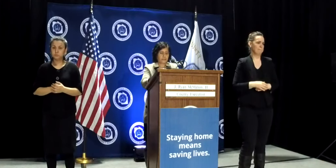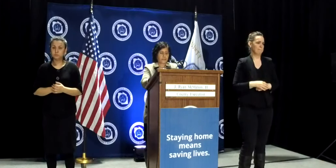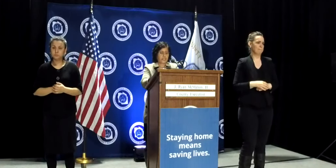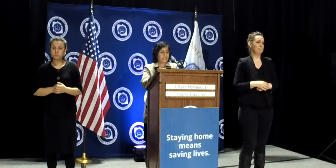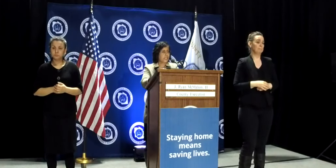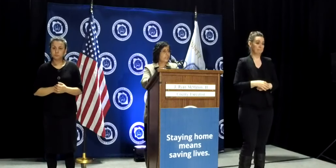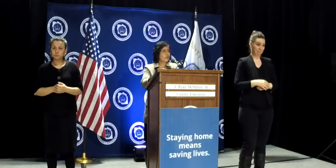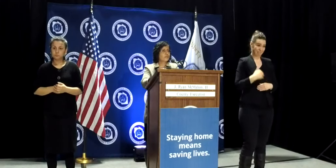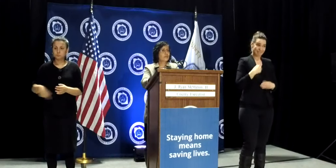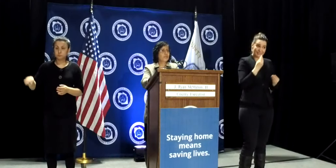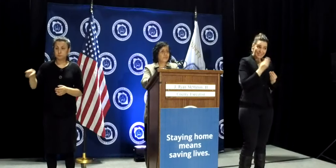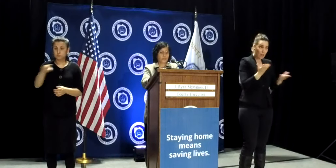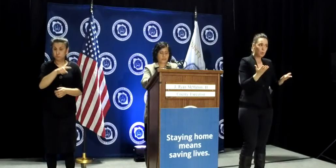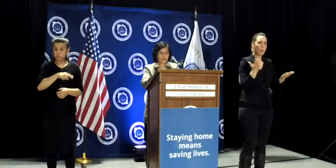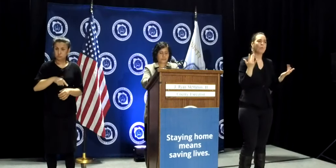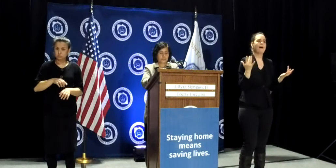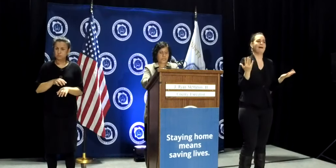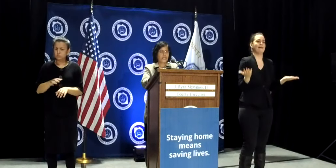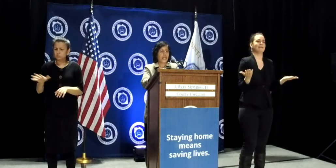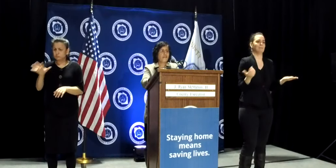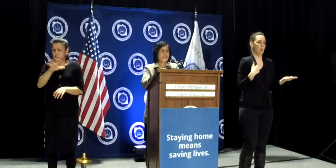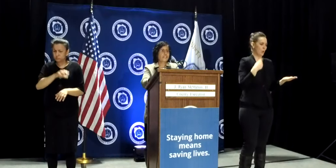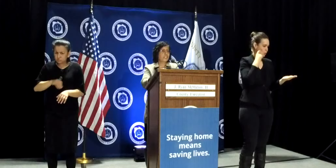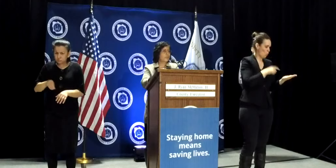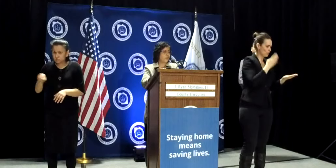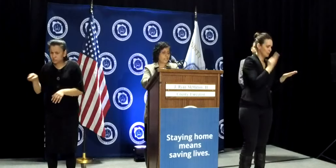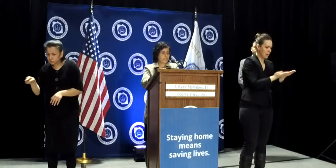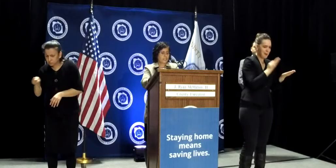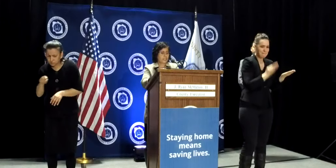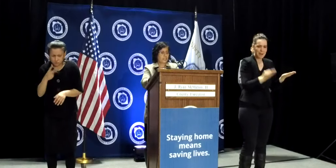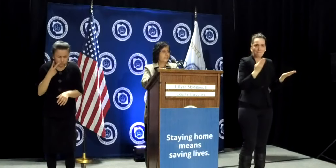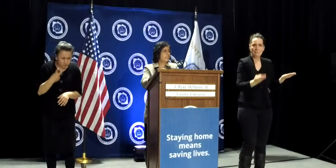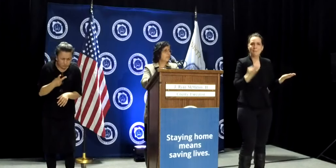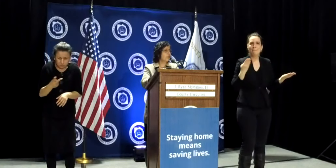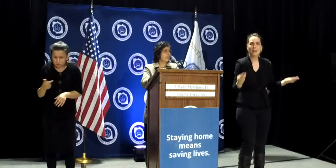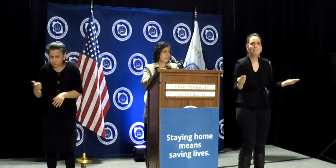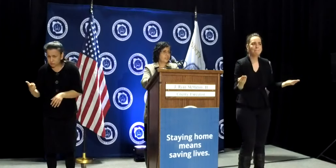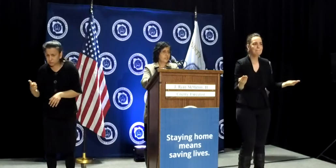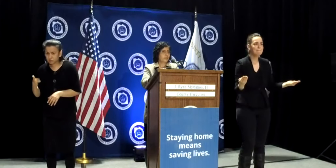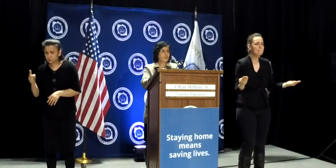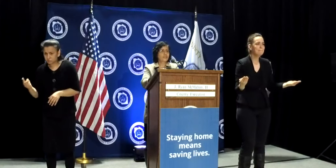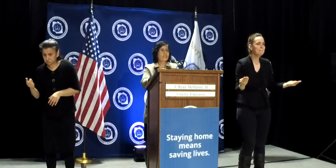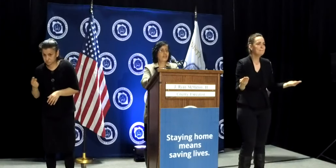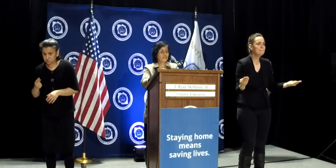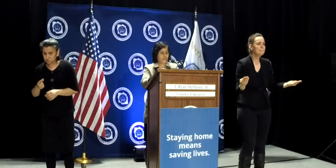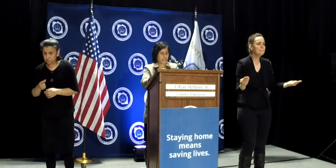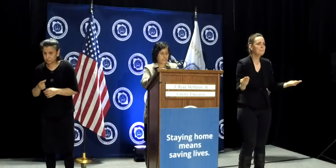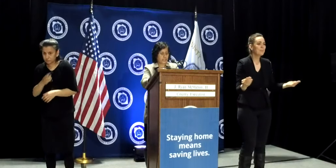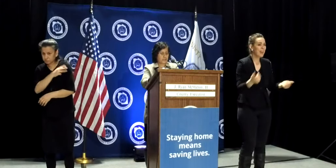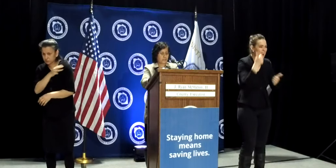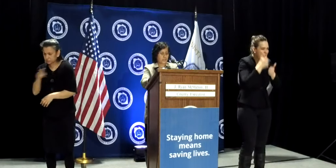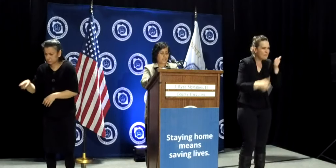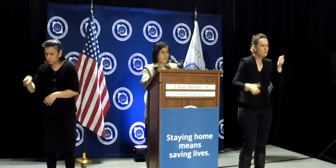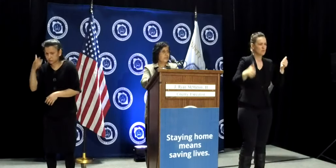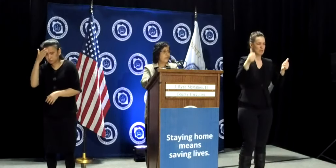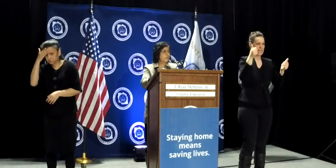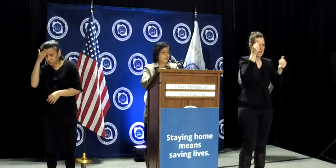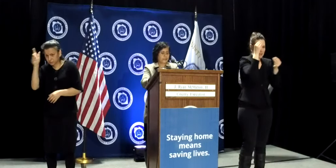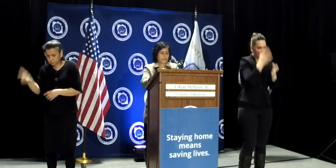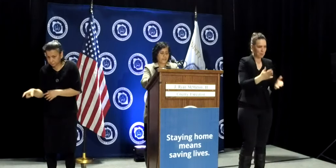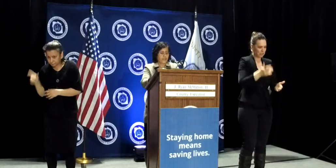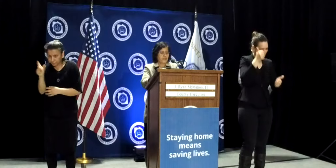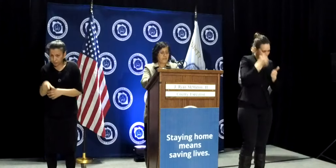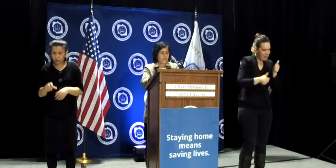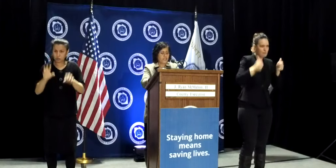cases. Data comes from people, and every data point is a person. We should never forget that.